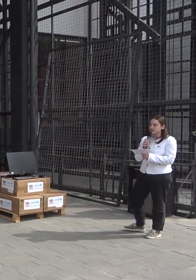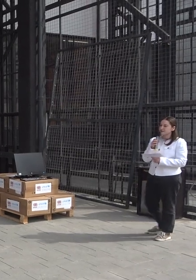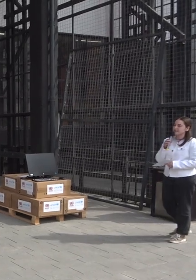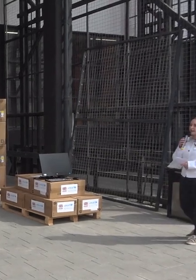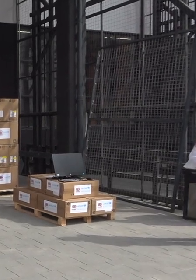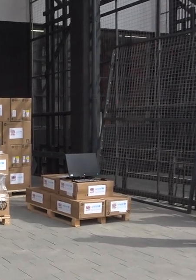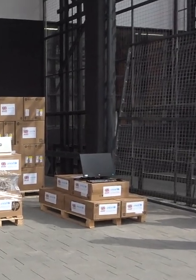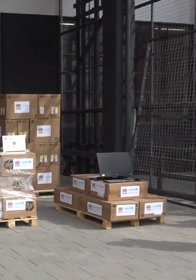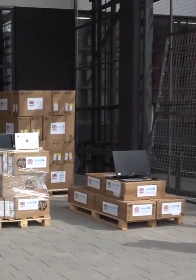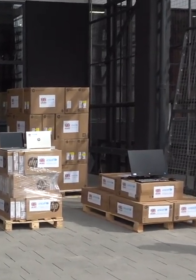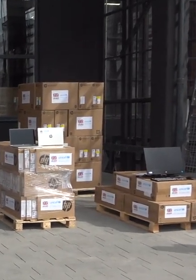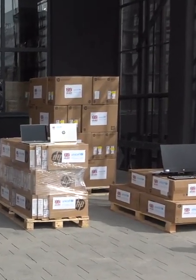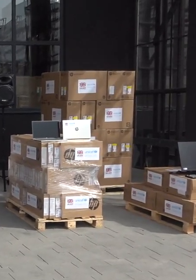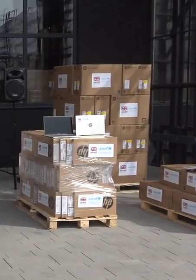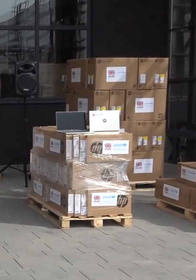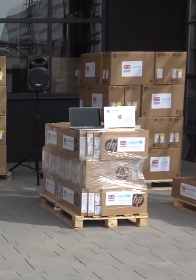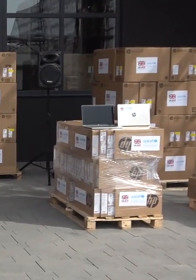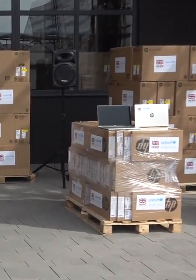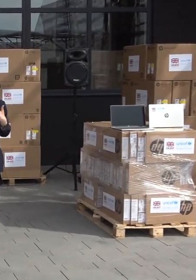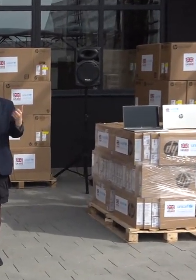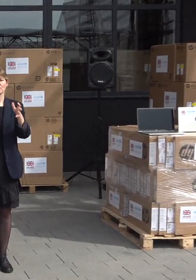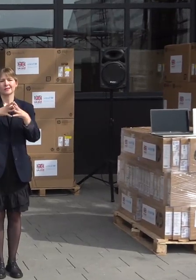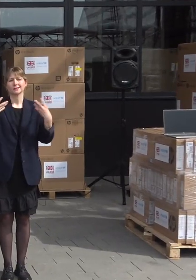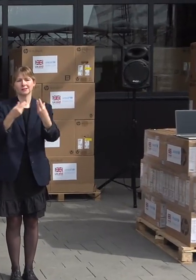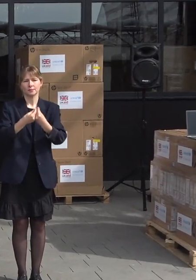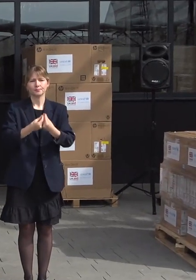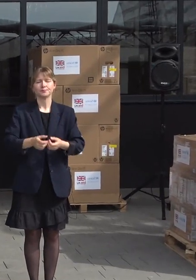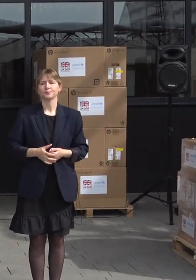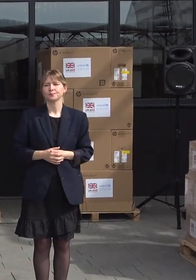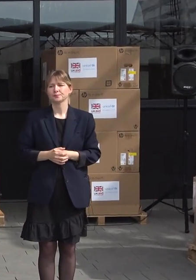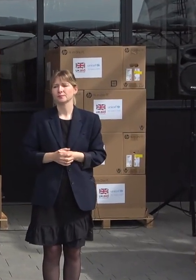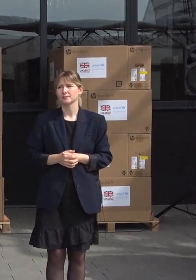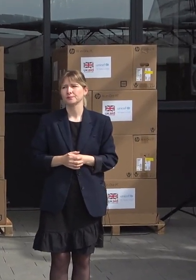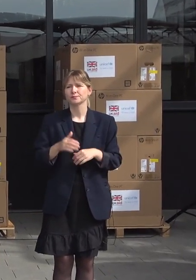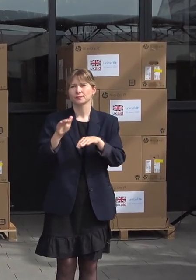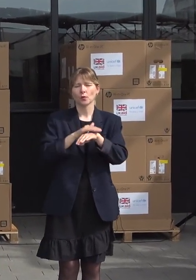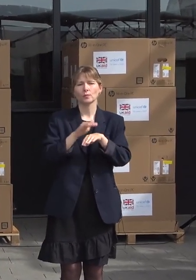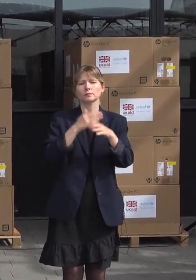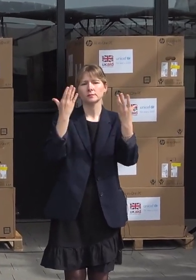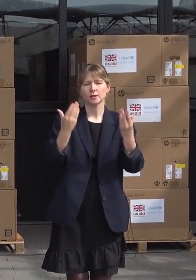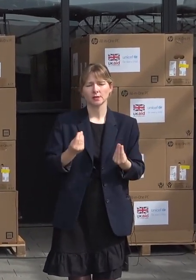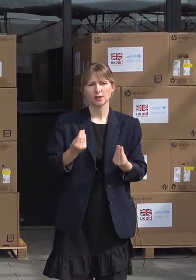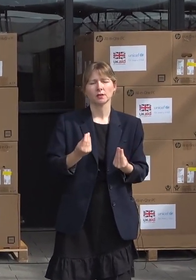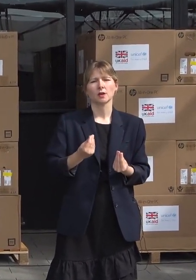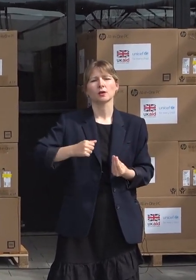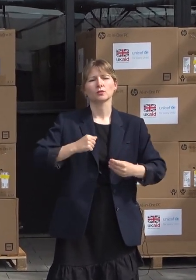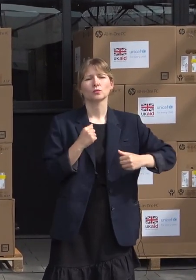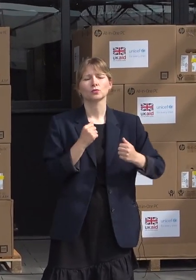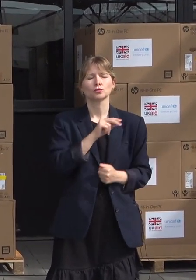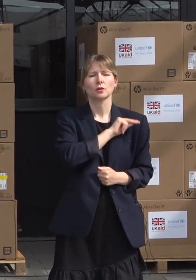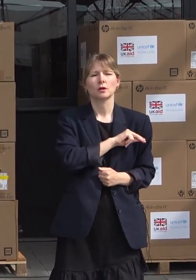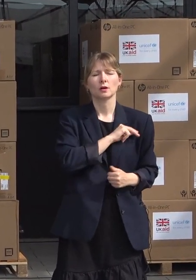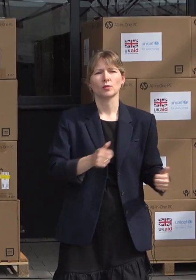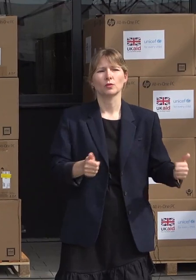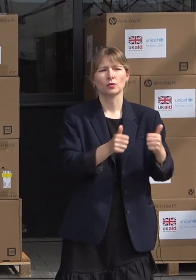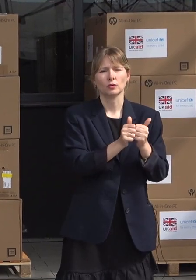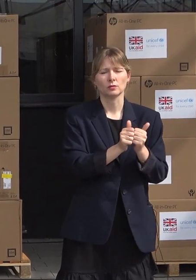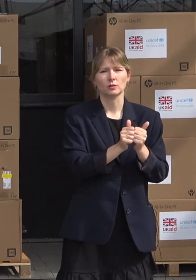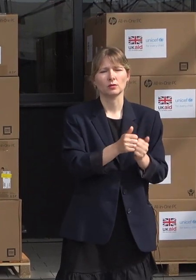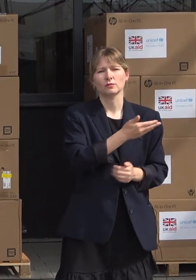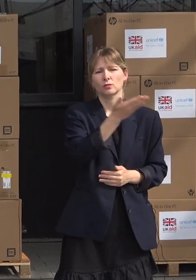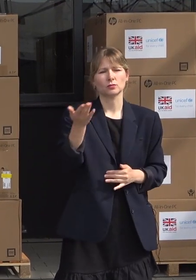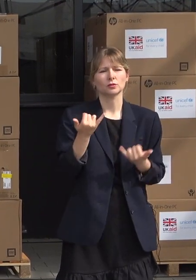first